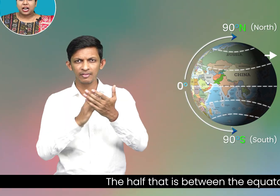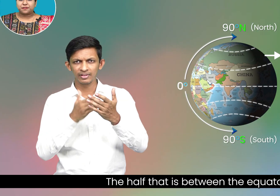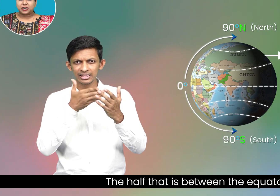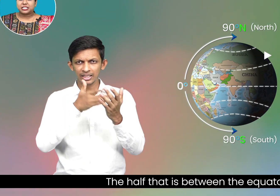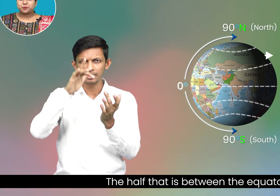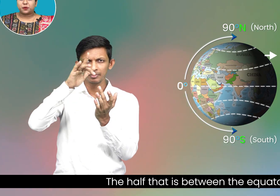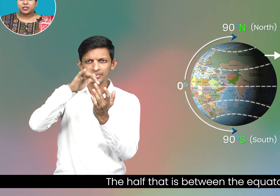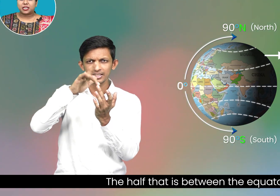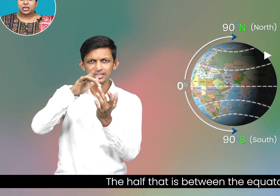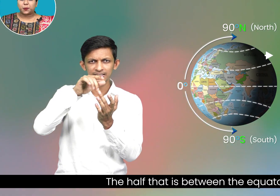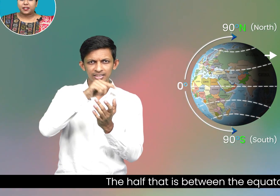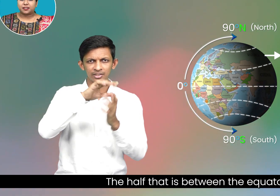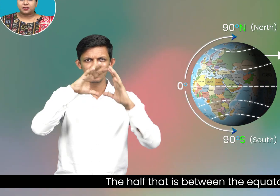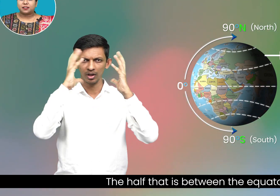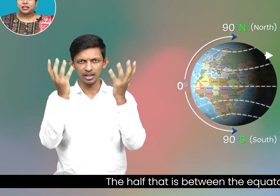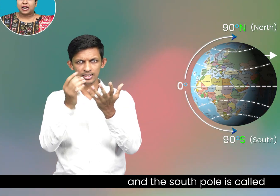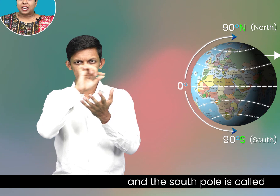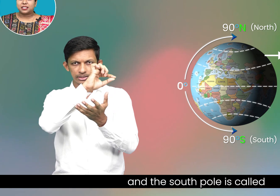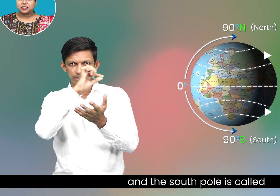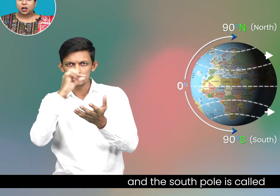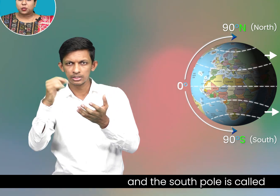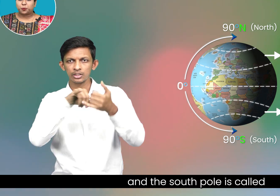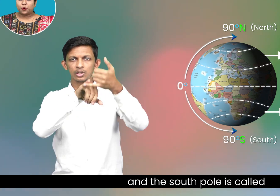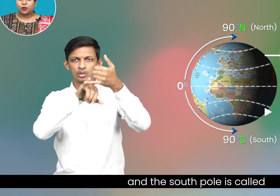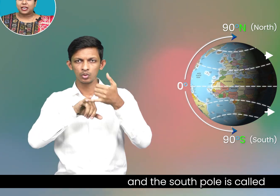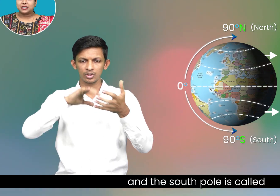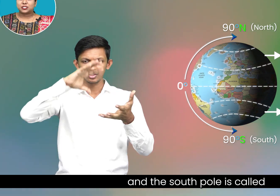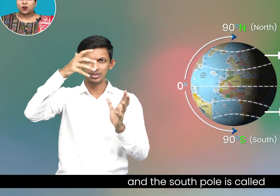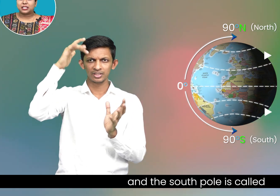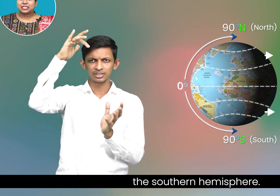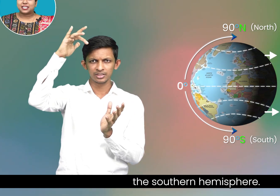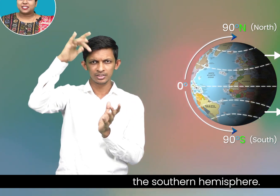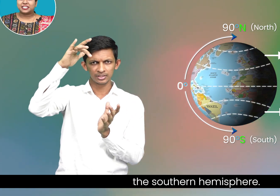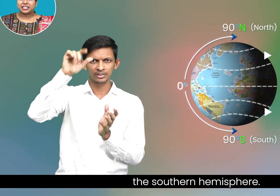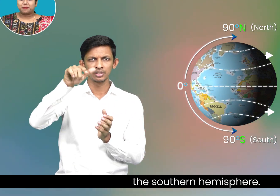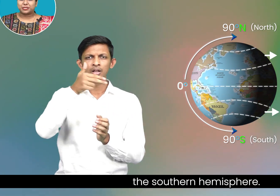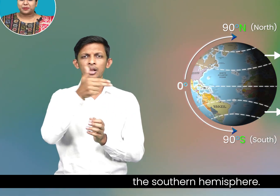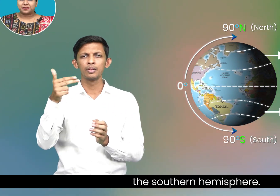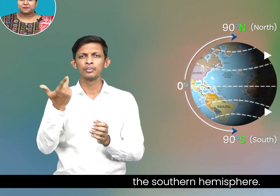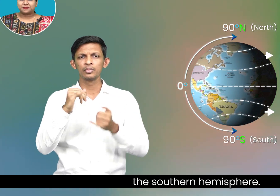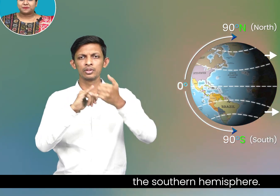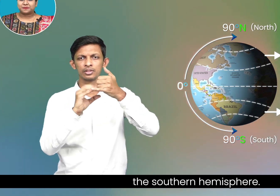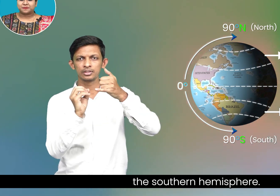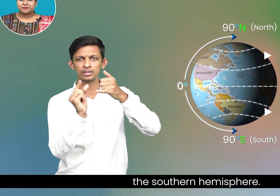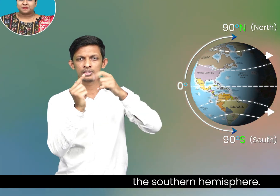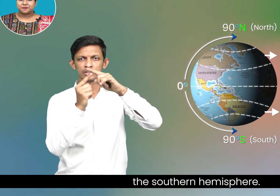The half that is between the equator and the south pole is called the southern hemisphere.